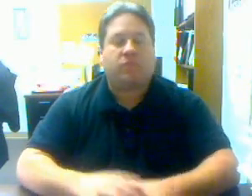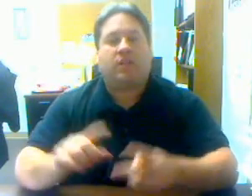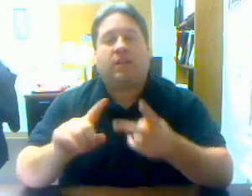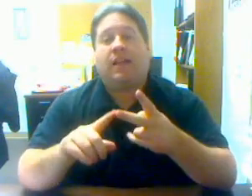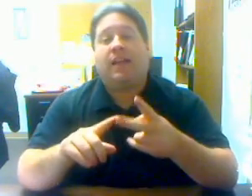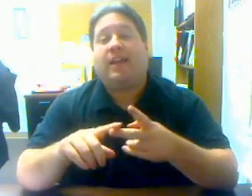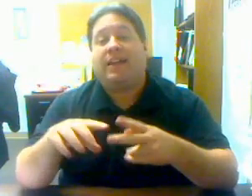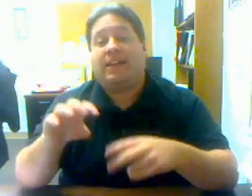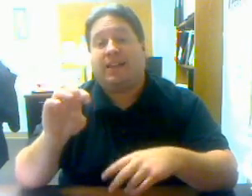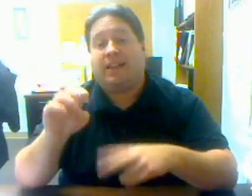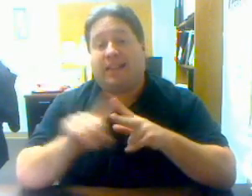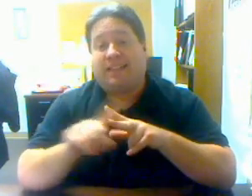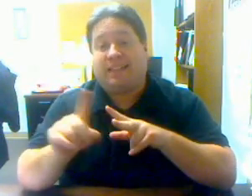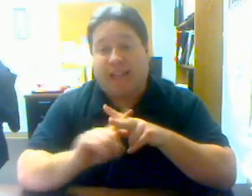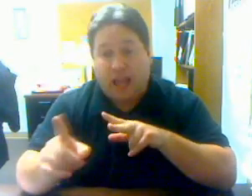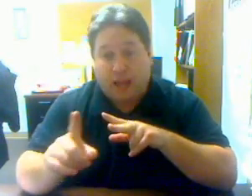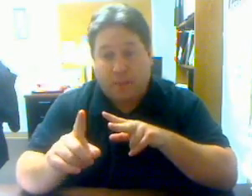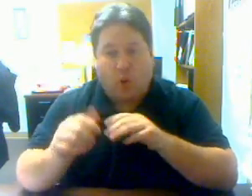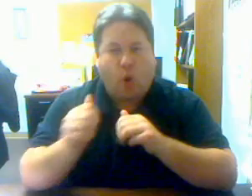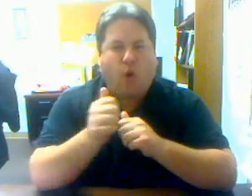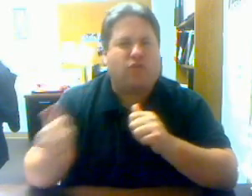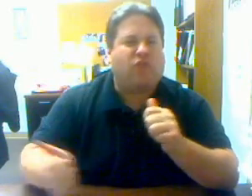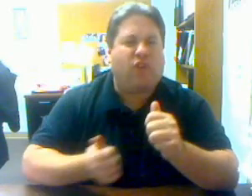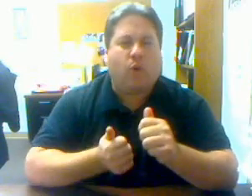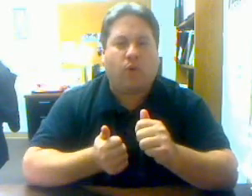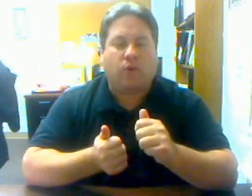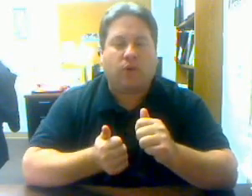Okay, incidents.